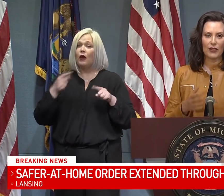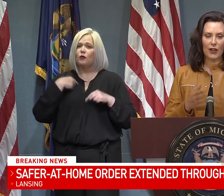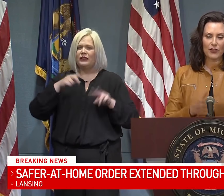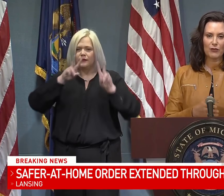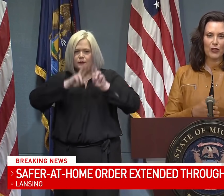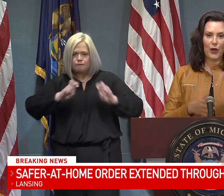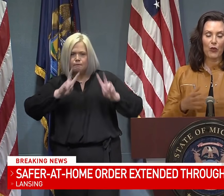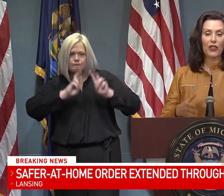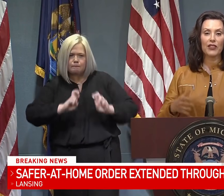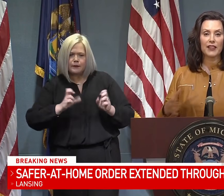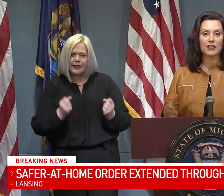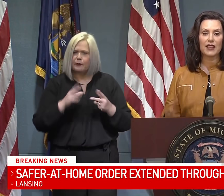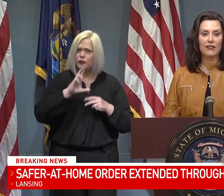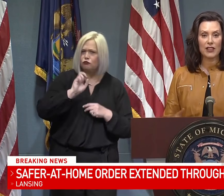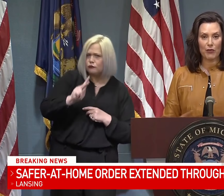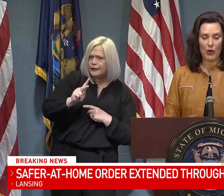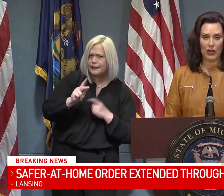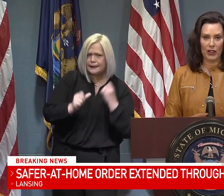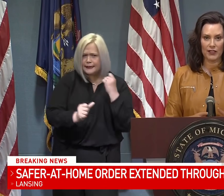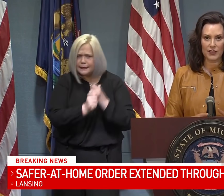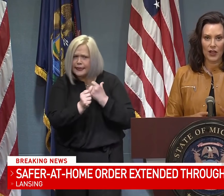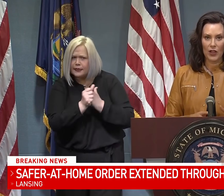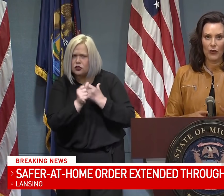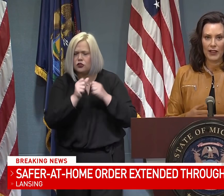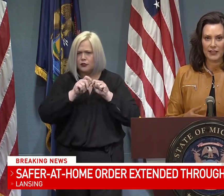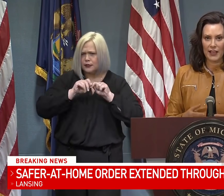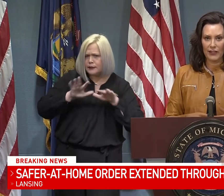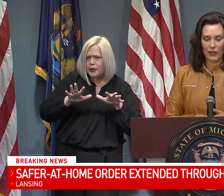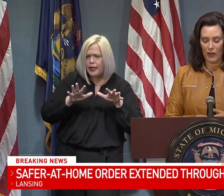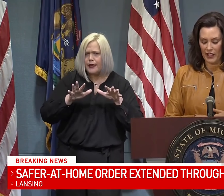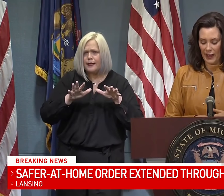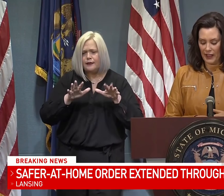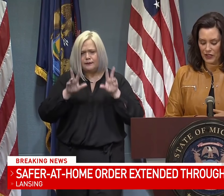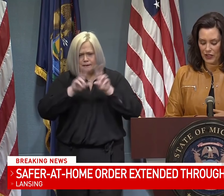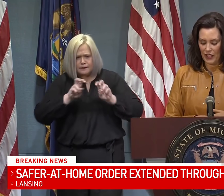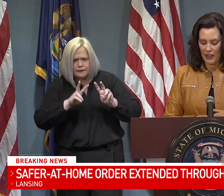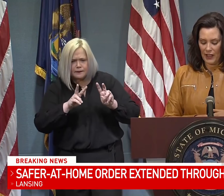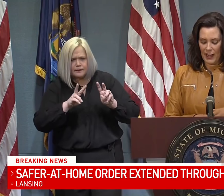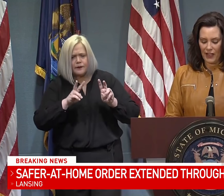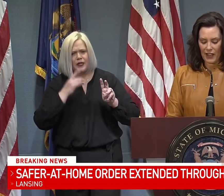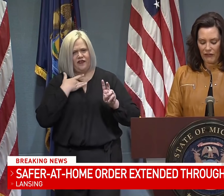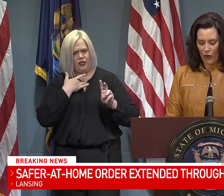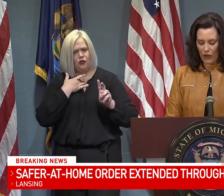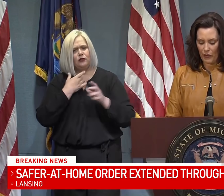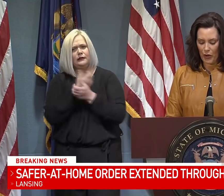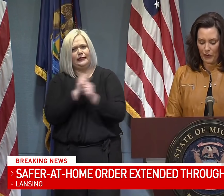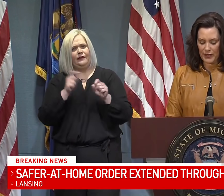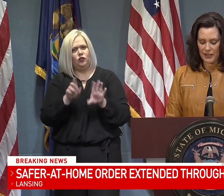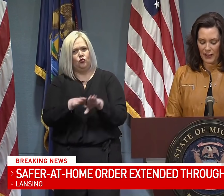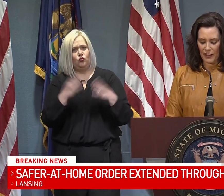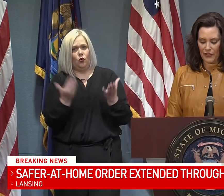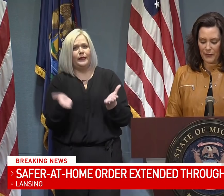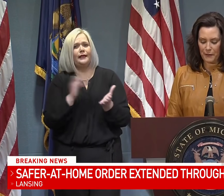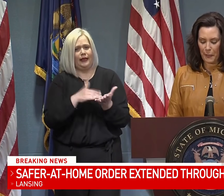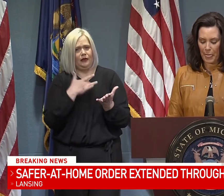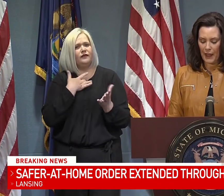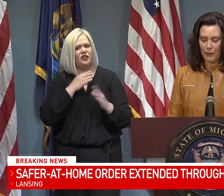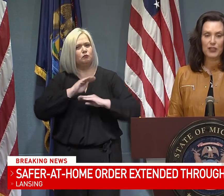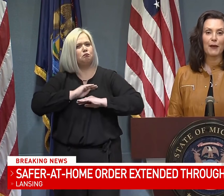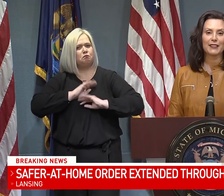we feel comfortable that with these safety protocols, we can safely re-engage. And I think for the purpose